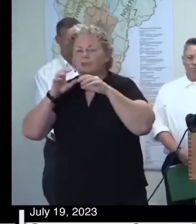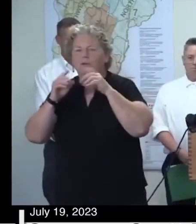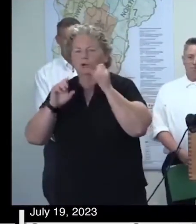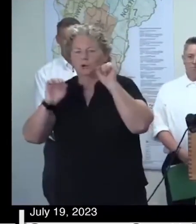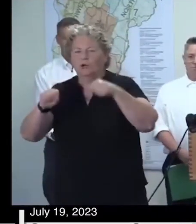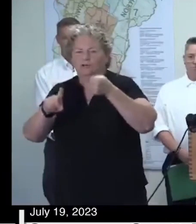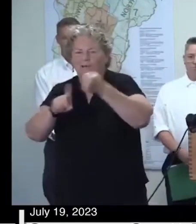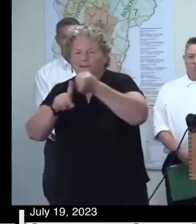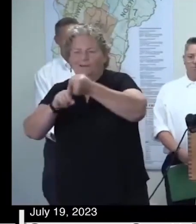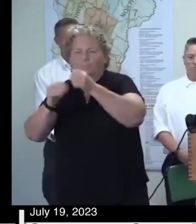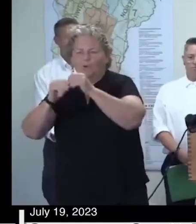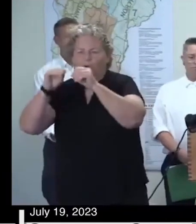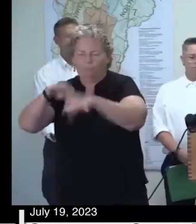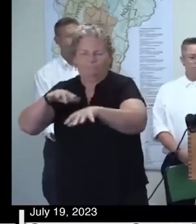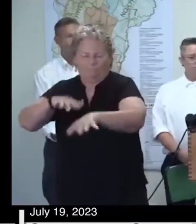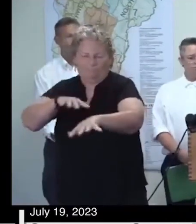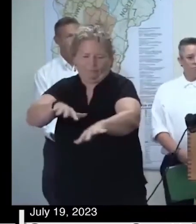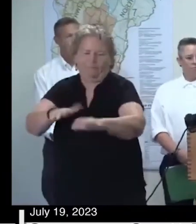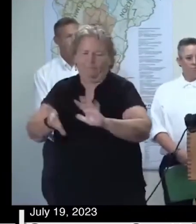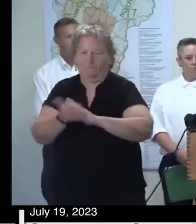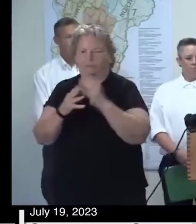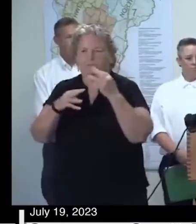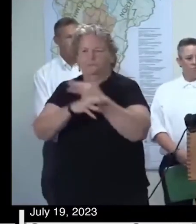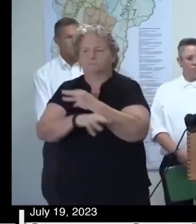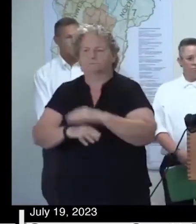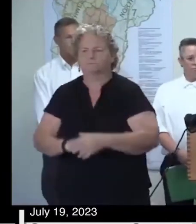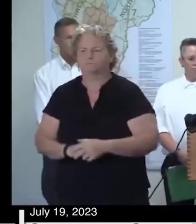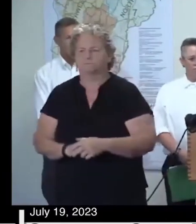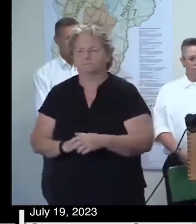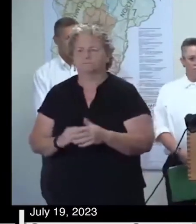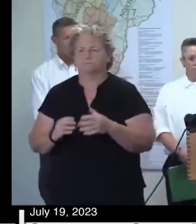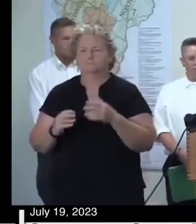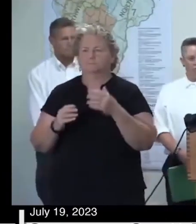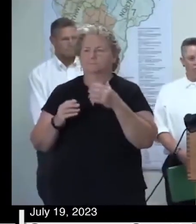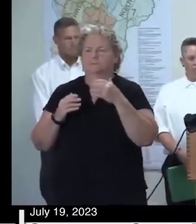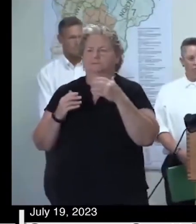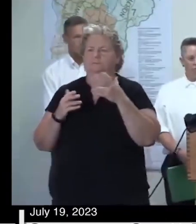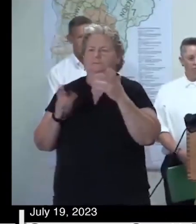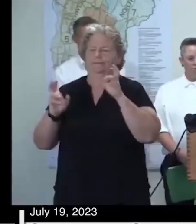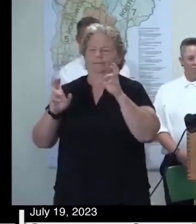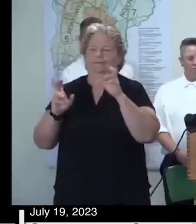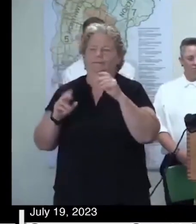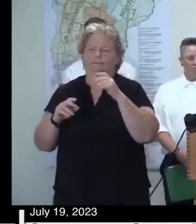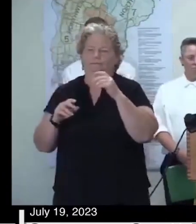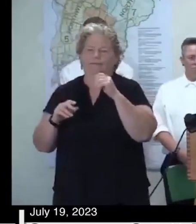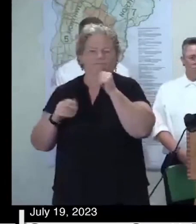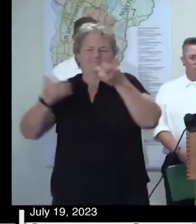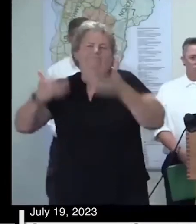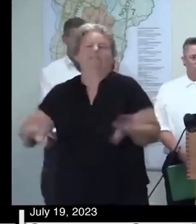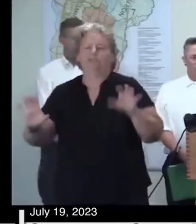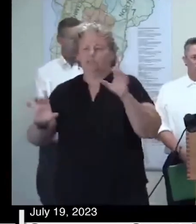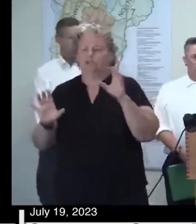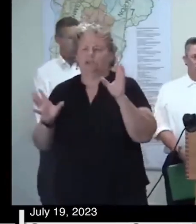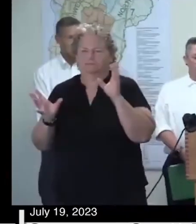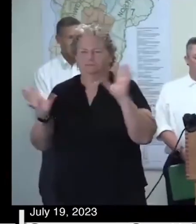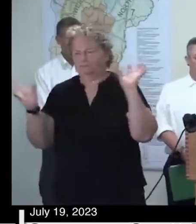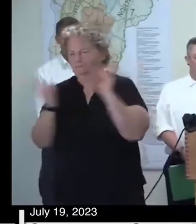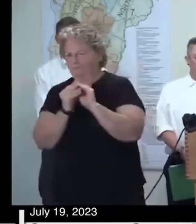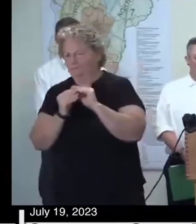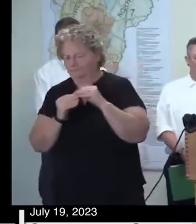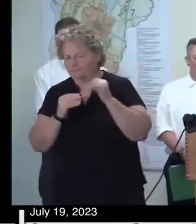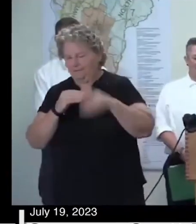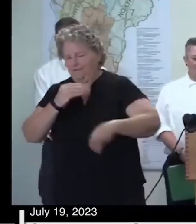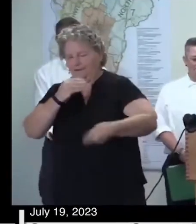closer. What's your biggest concern right now as we are, what, 8 or 9 days from the event?